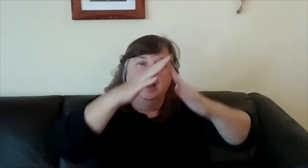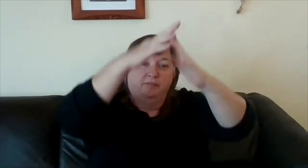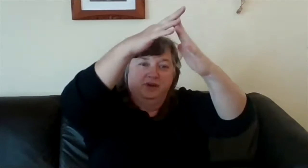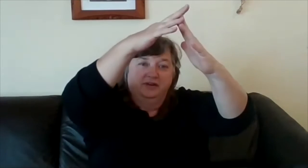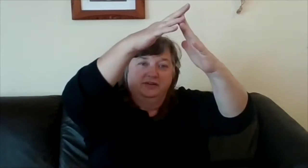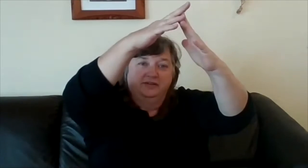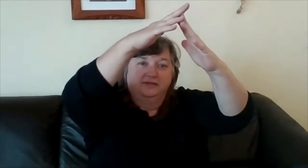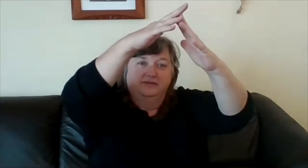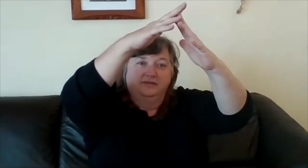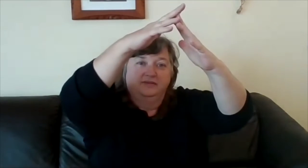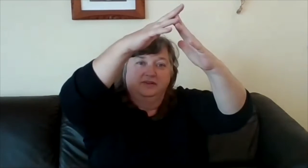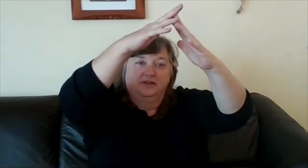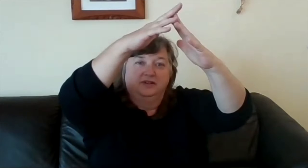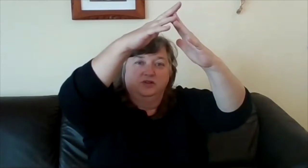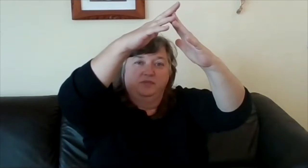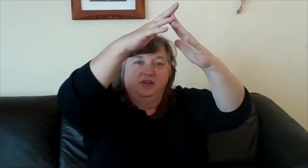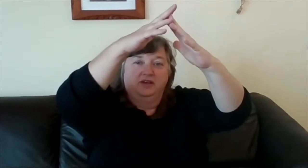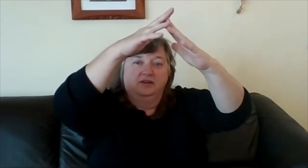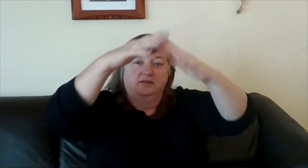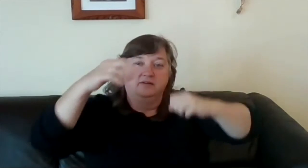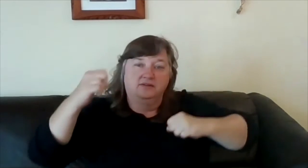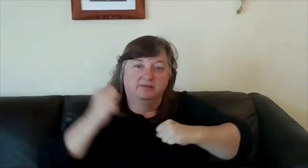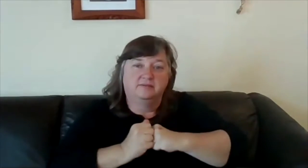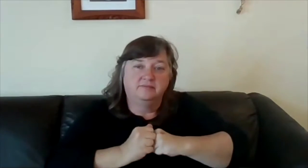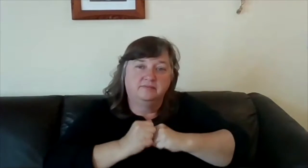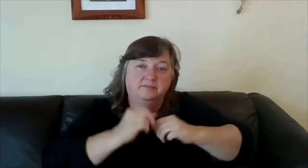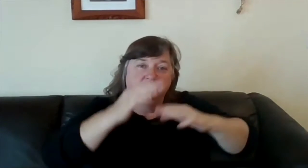up to a peak.